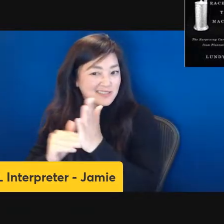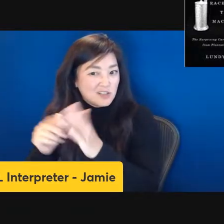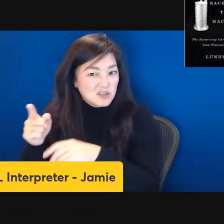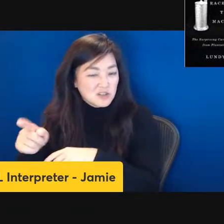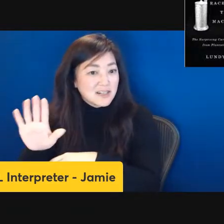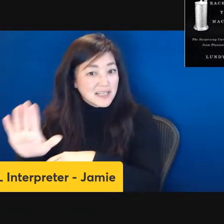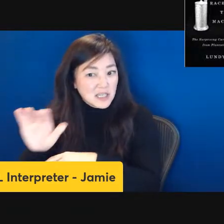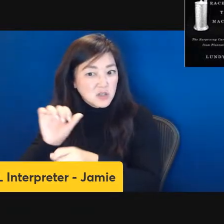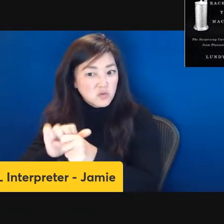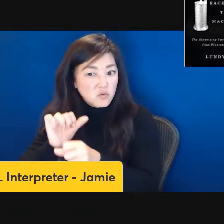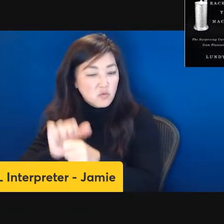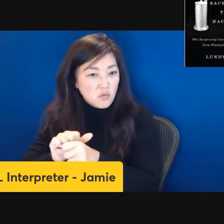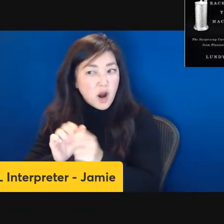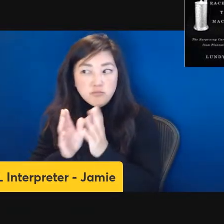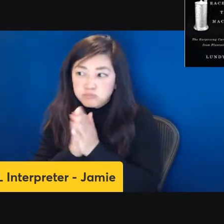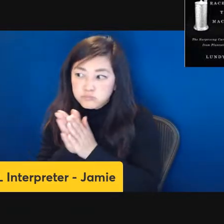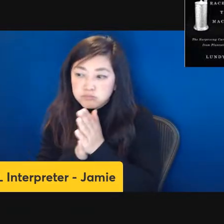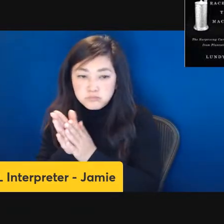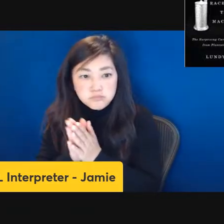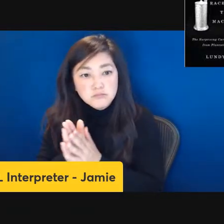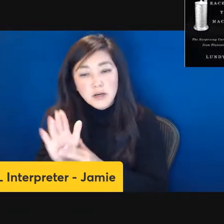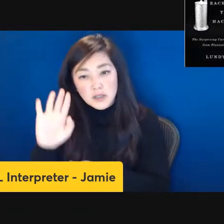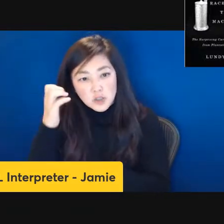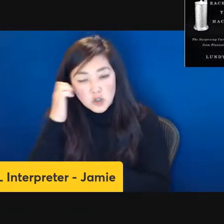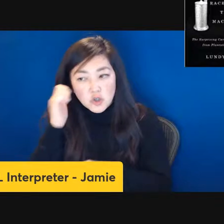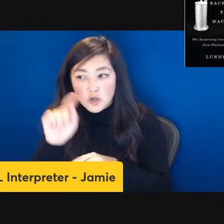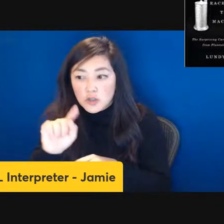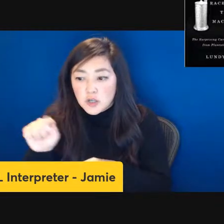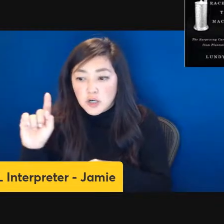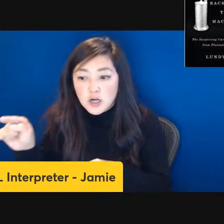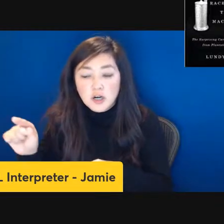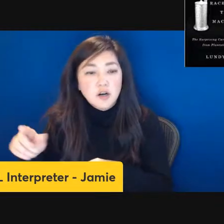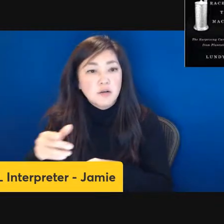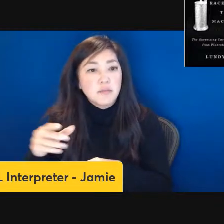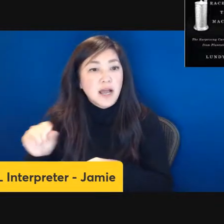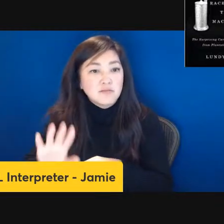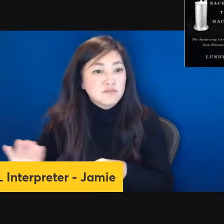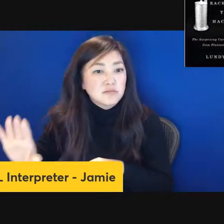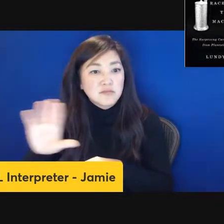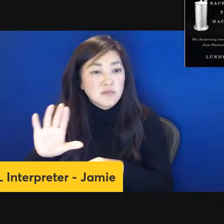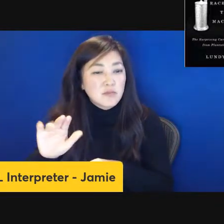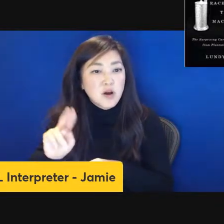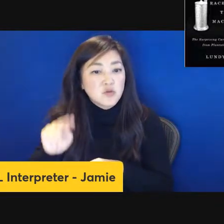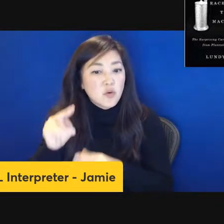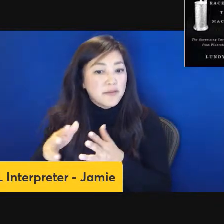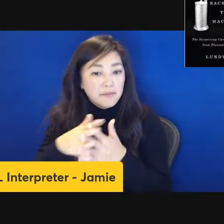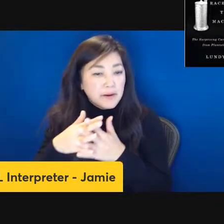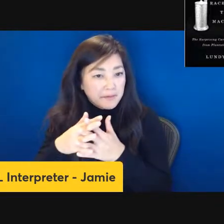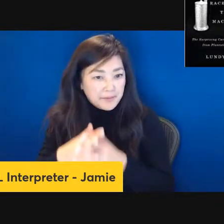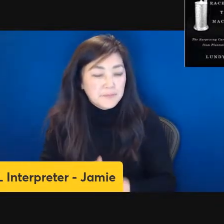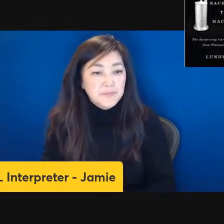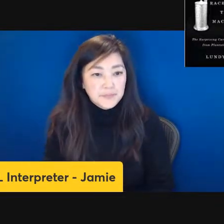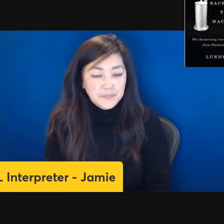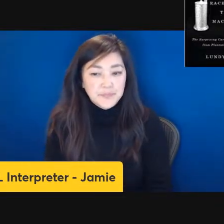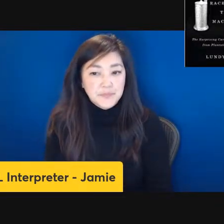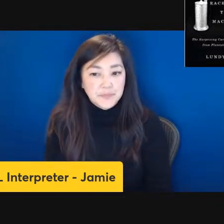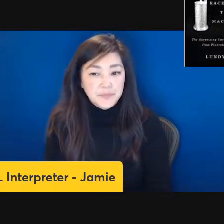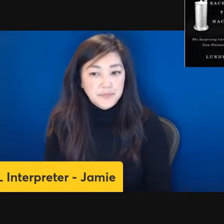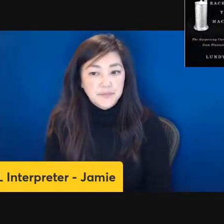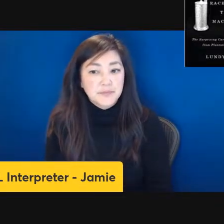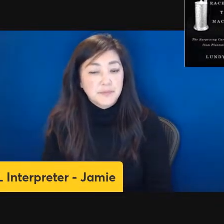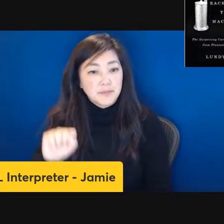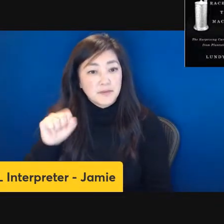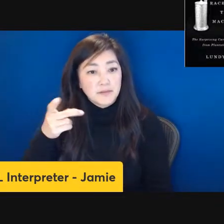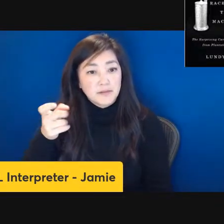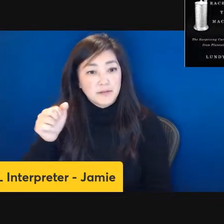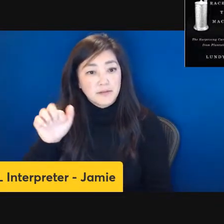of interest, both in Europe and across the Atlantic in North America. So in other words, the